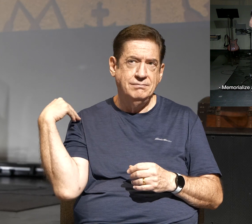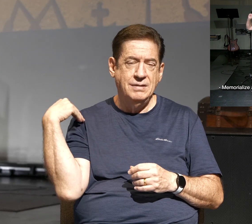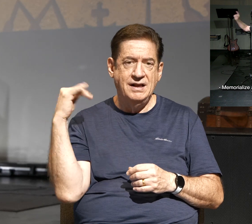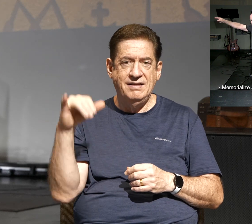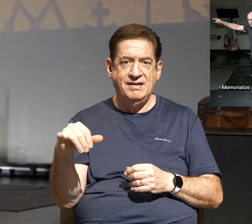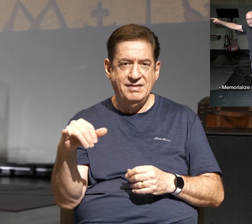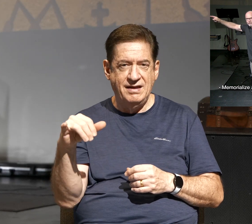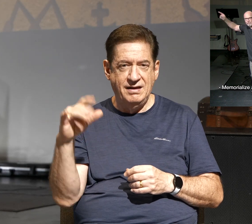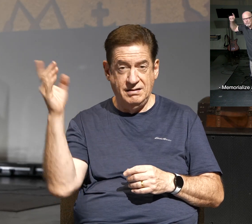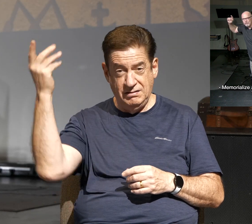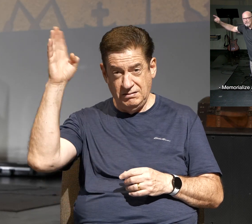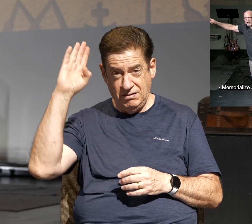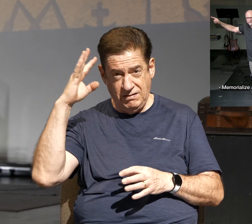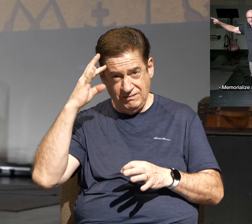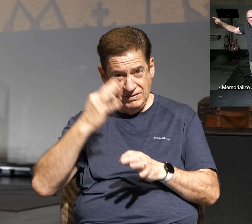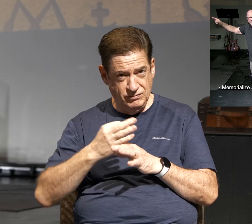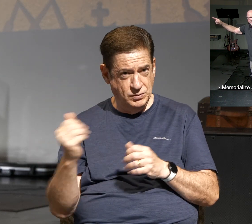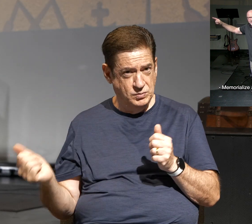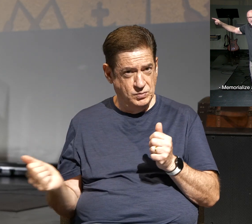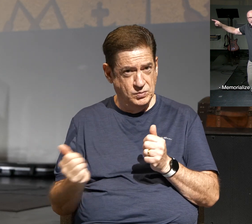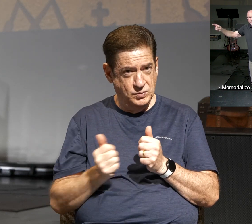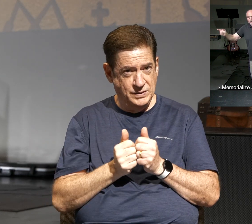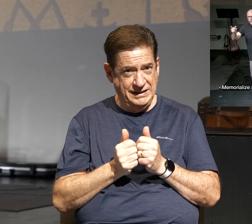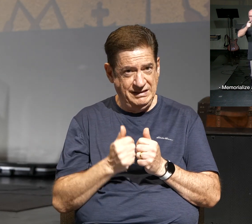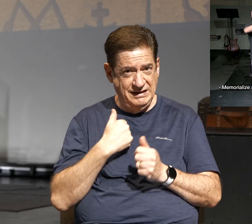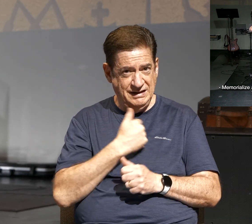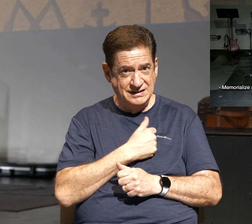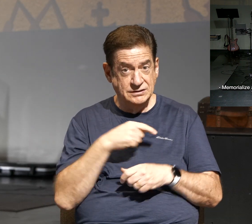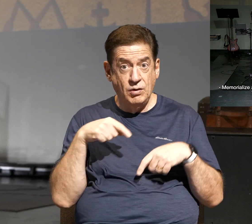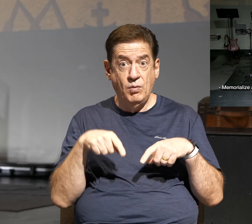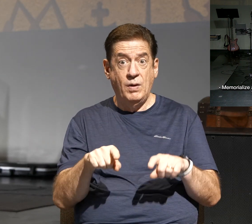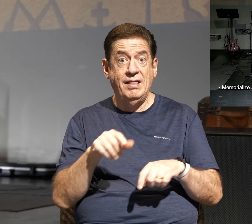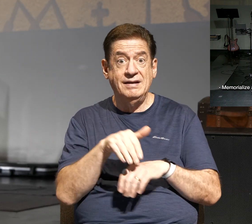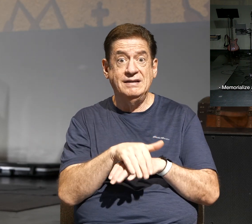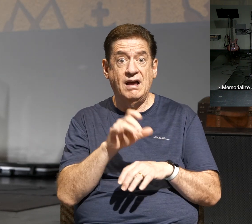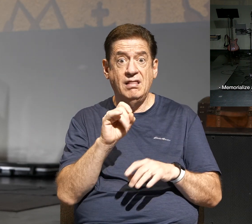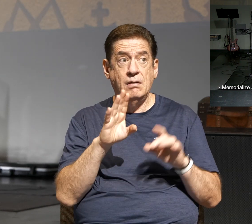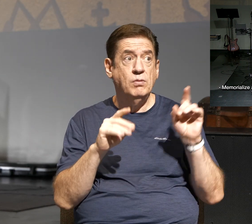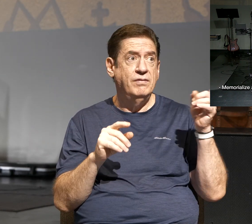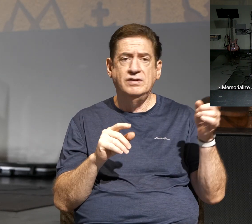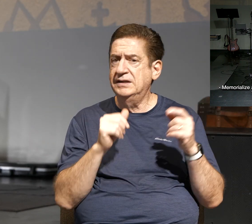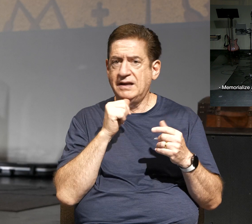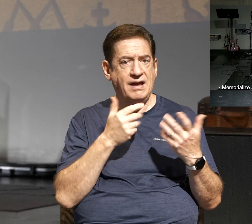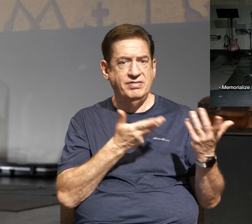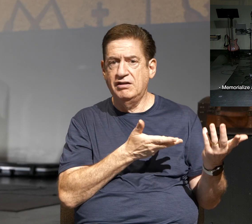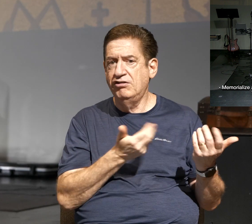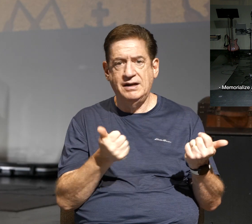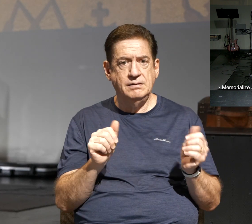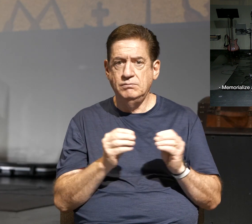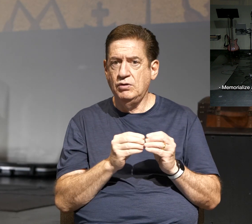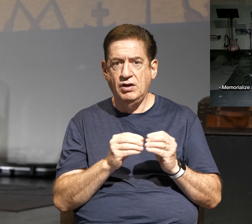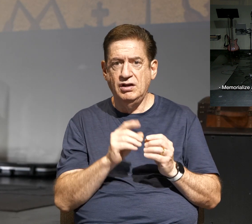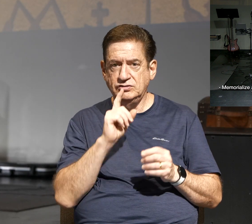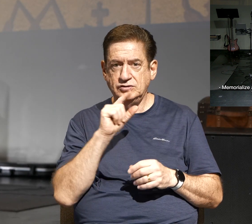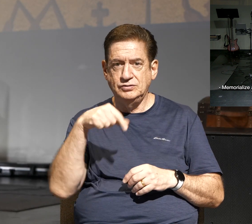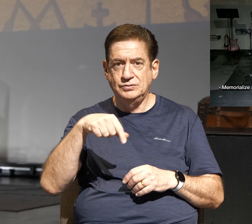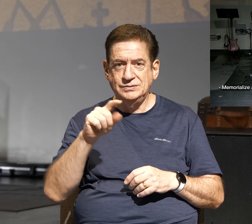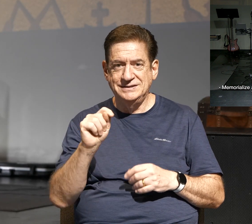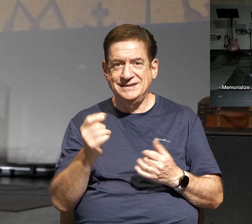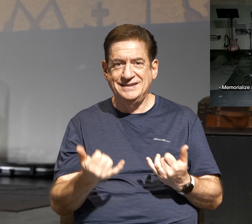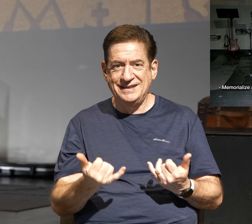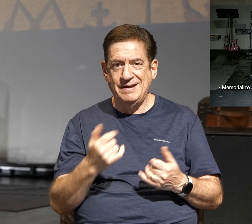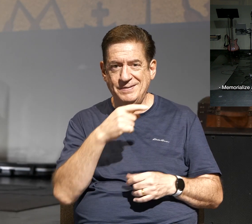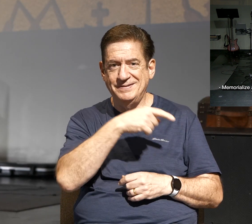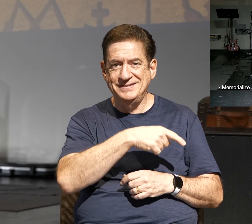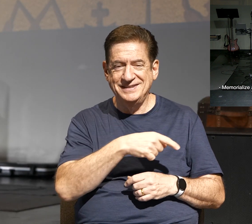God's faithfulness. He was with us. And then while we were at the nightclub over there, the nightclub doesn't exist anymore. There's actually a QT over